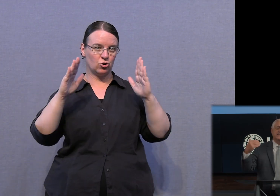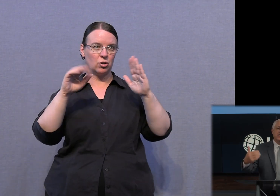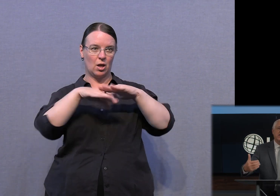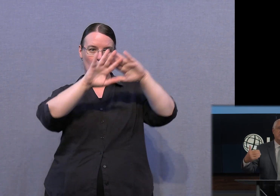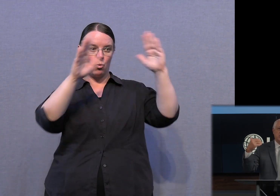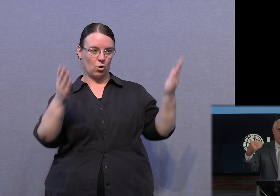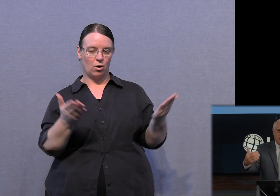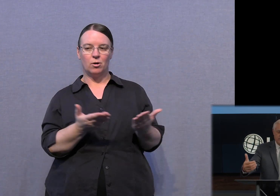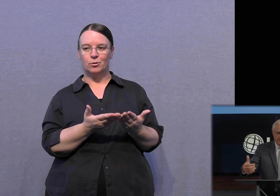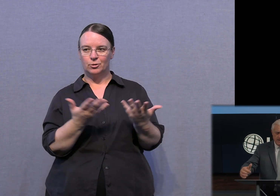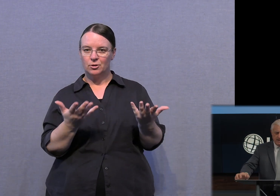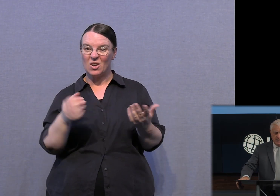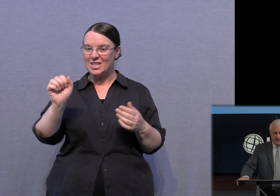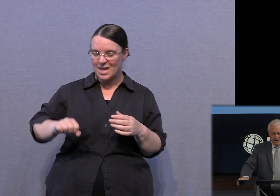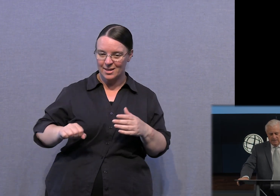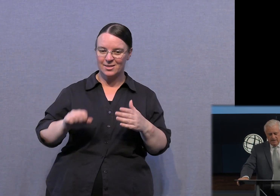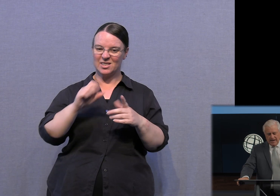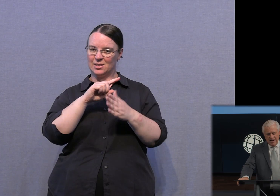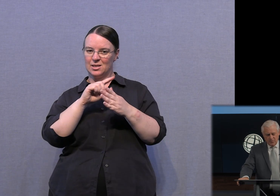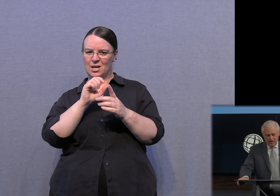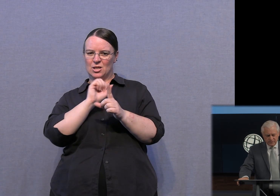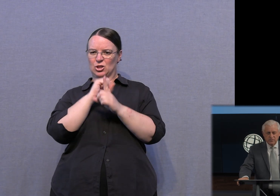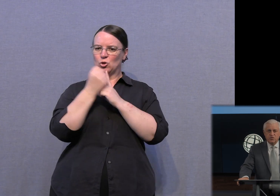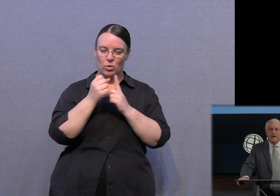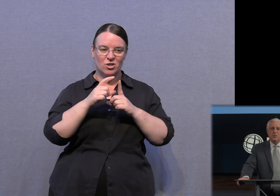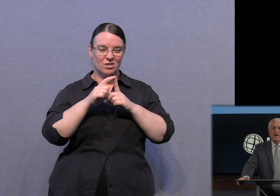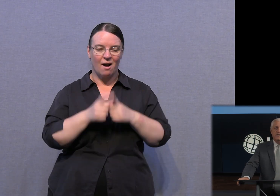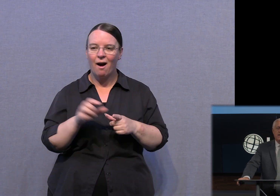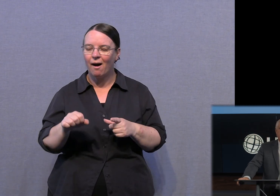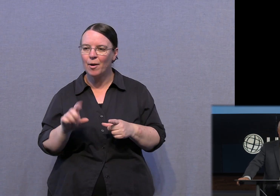has continued to grow. In April of